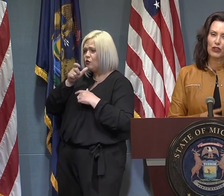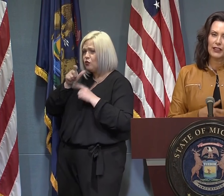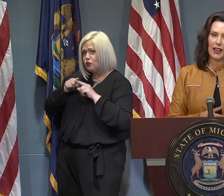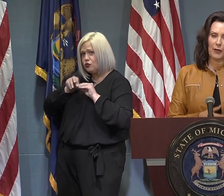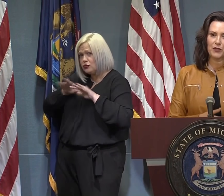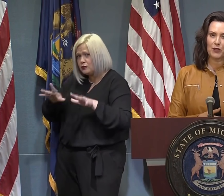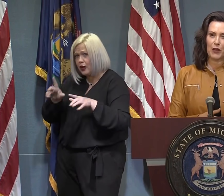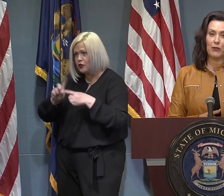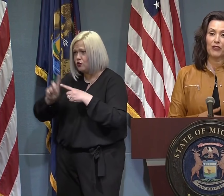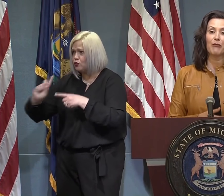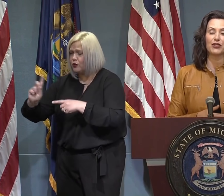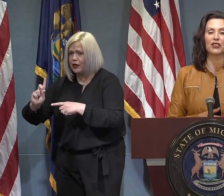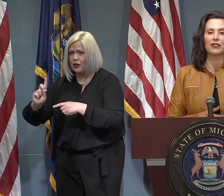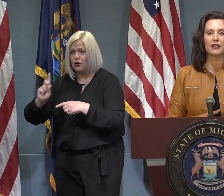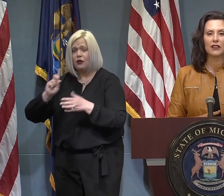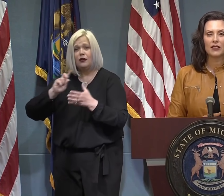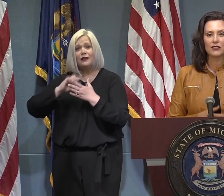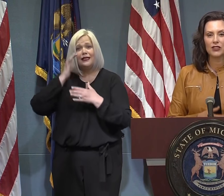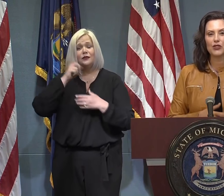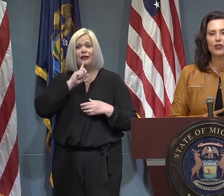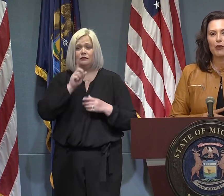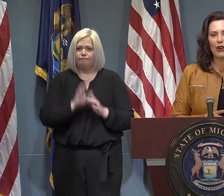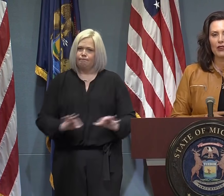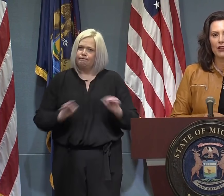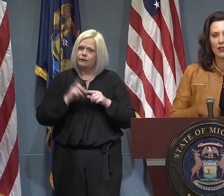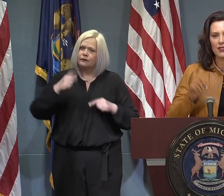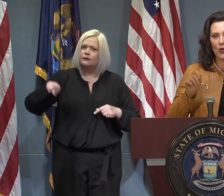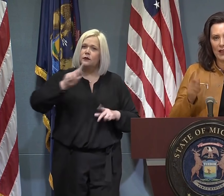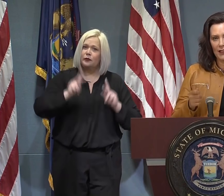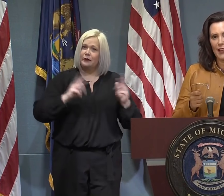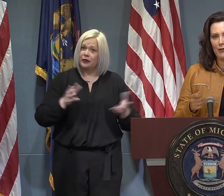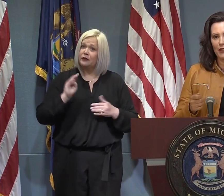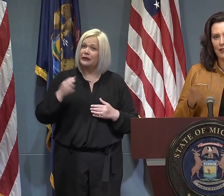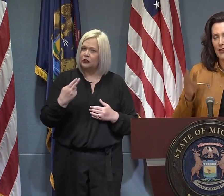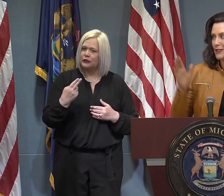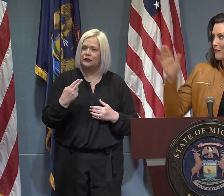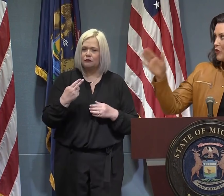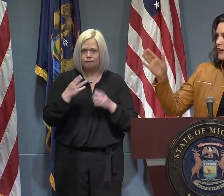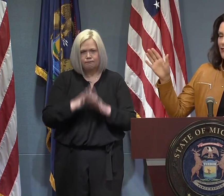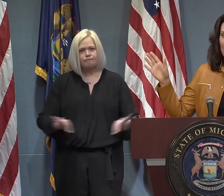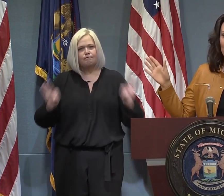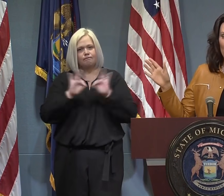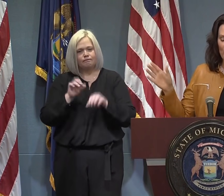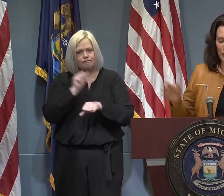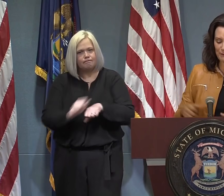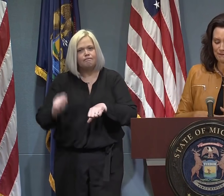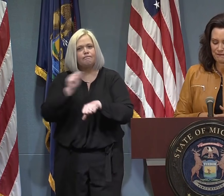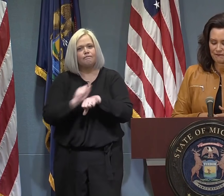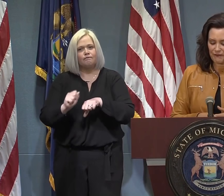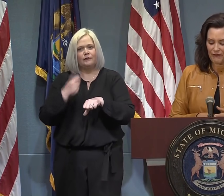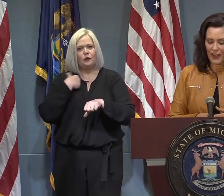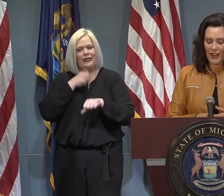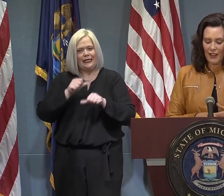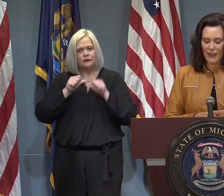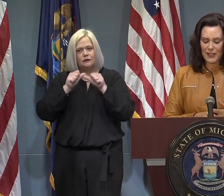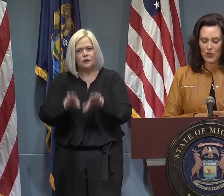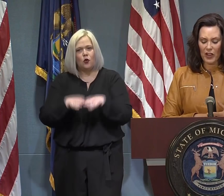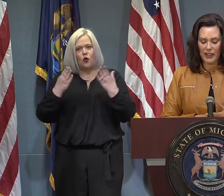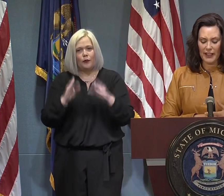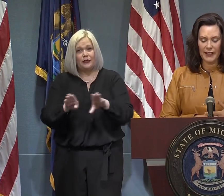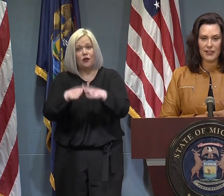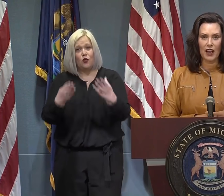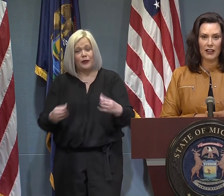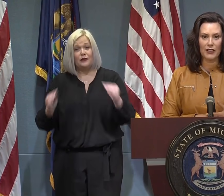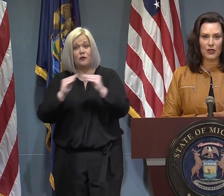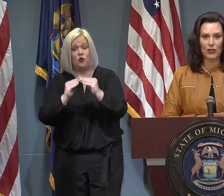it's really up to the people of Michigan to do your part so we can keep moving forward. Phase